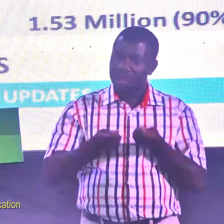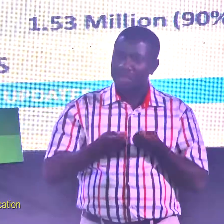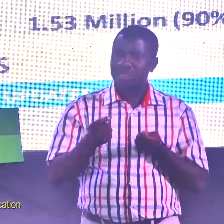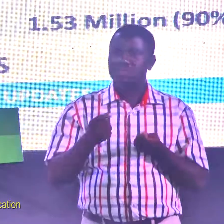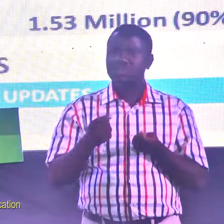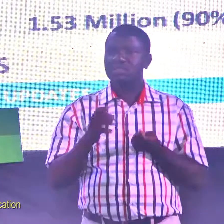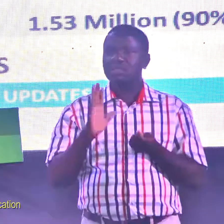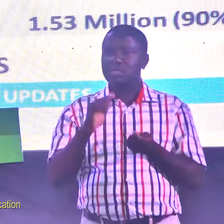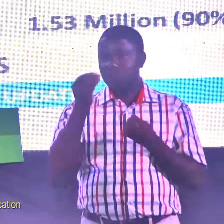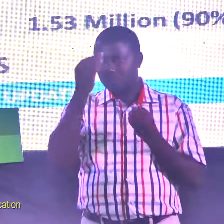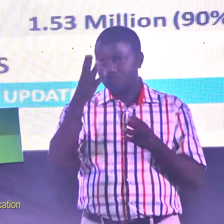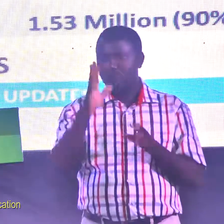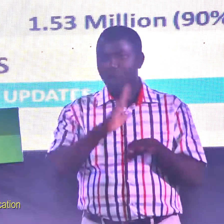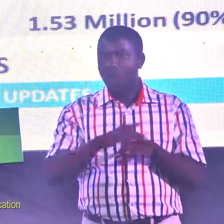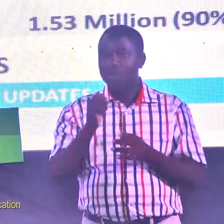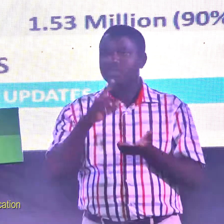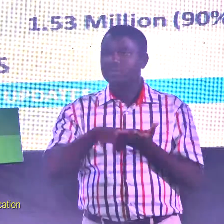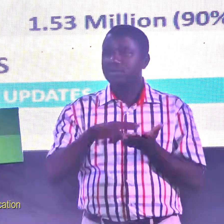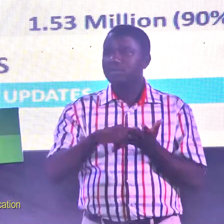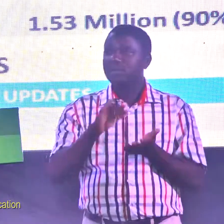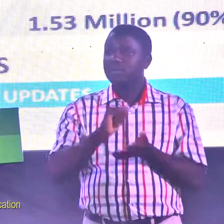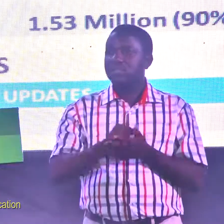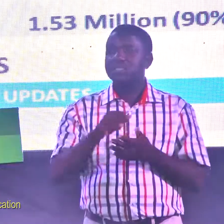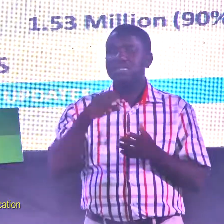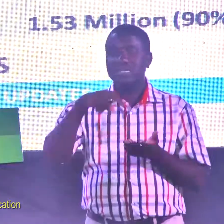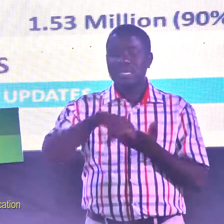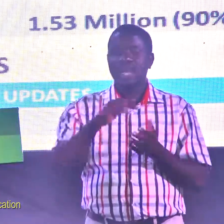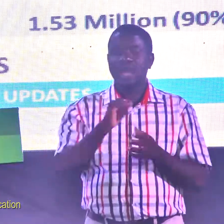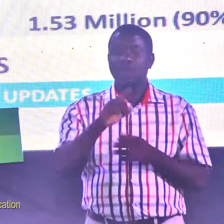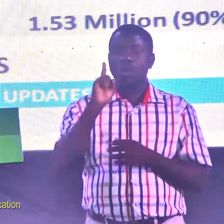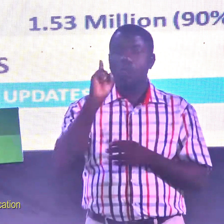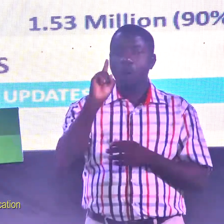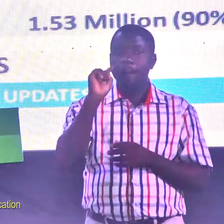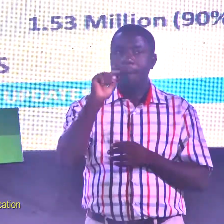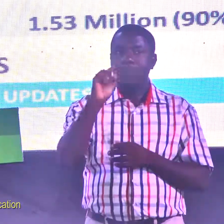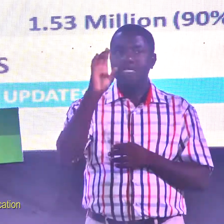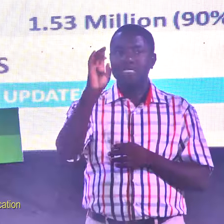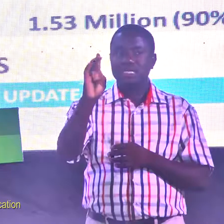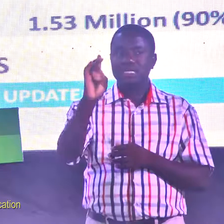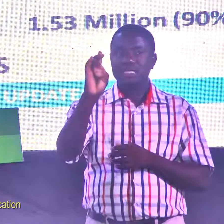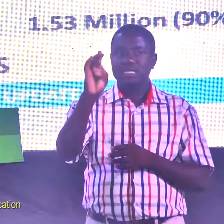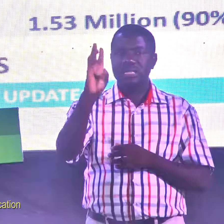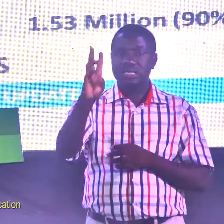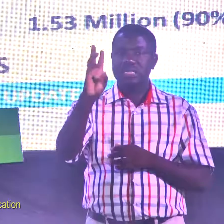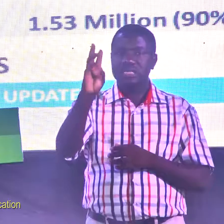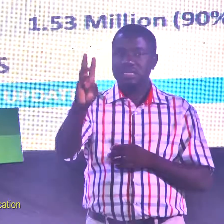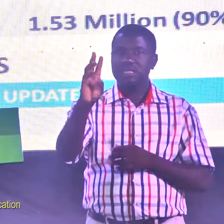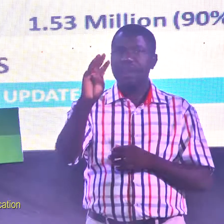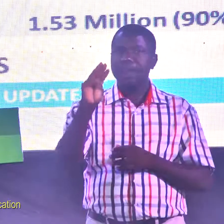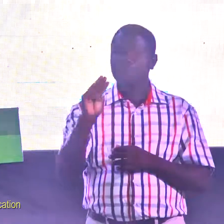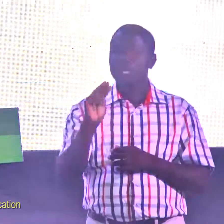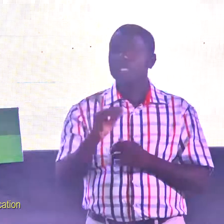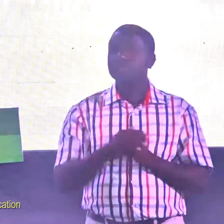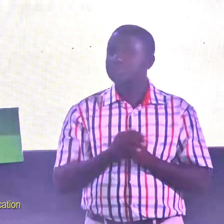on the register, and that number stood at 1.66 million voters.